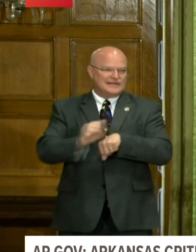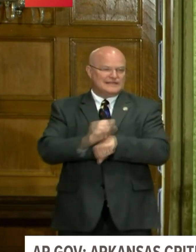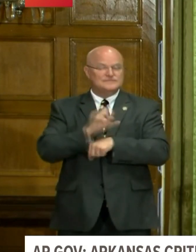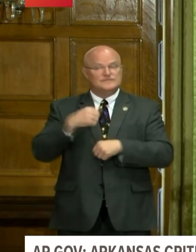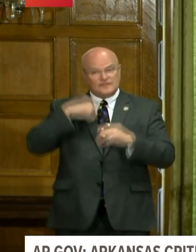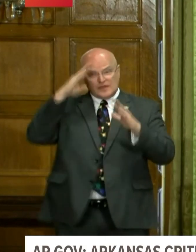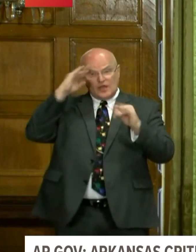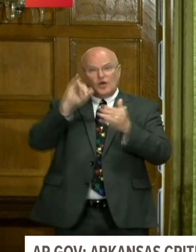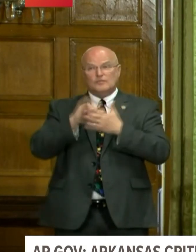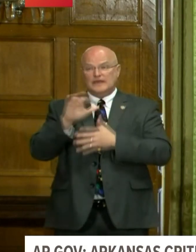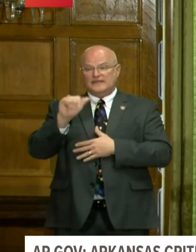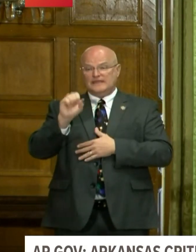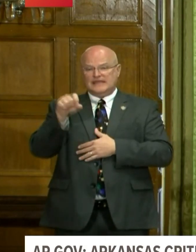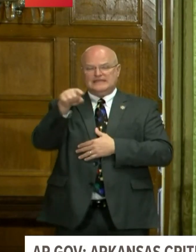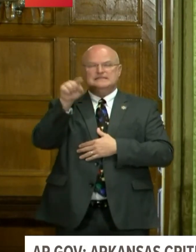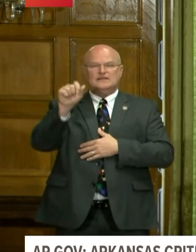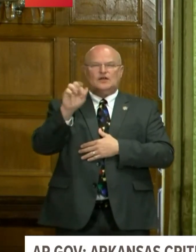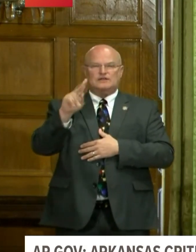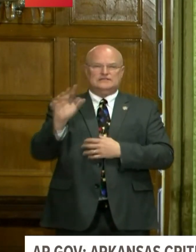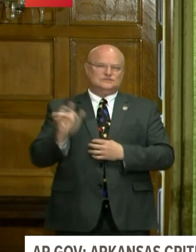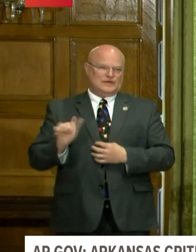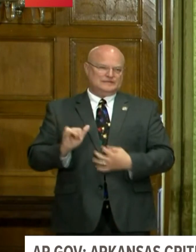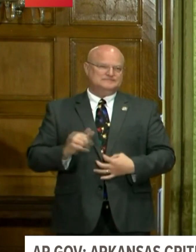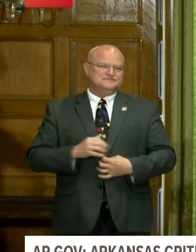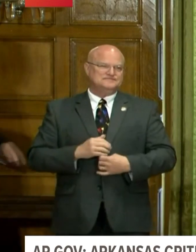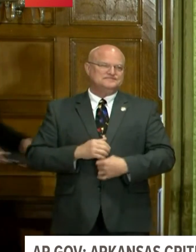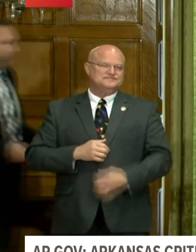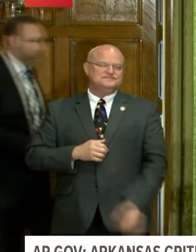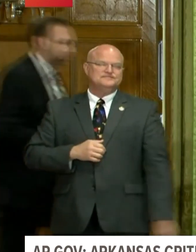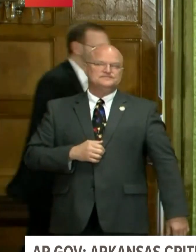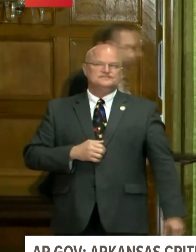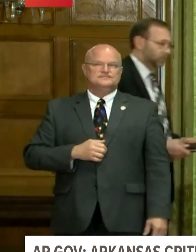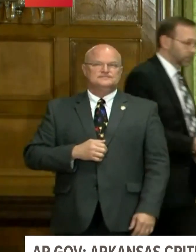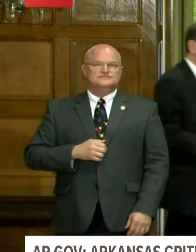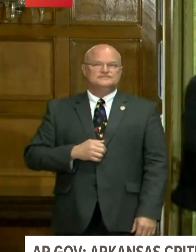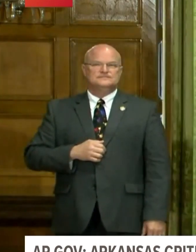And so I hope that's the case in Arkansas as well.